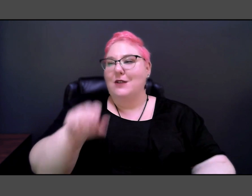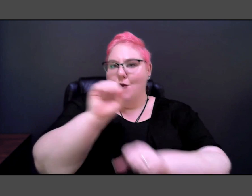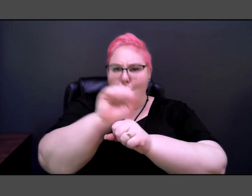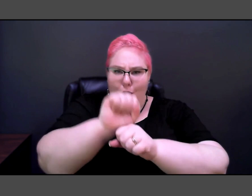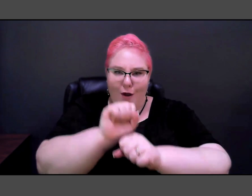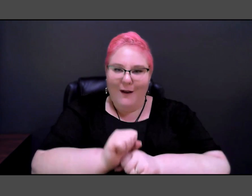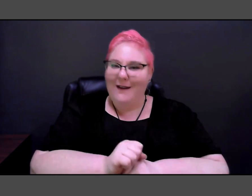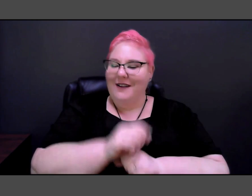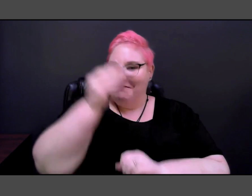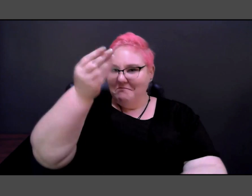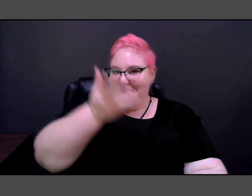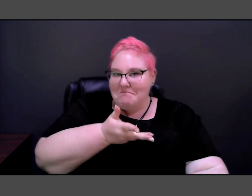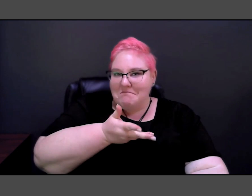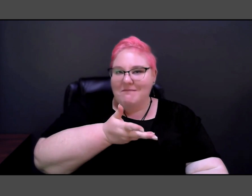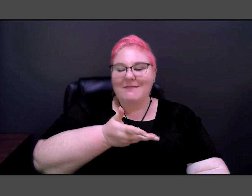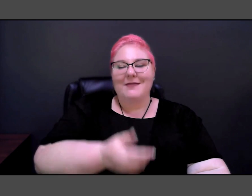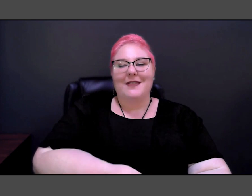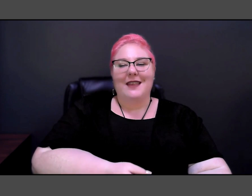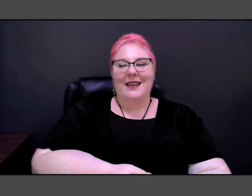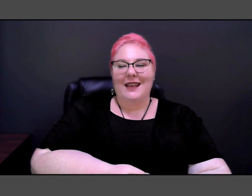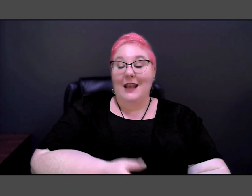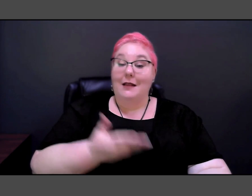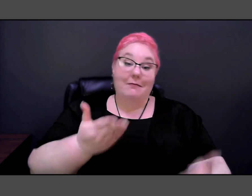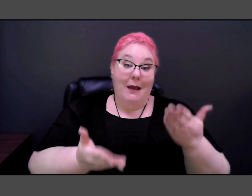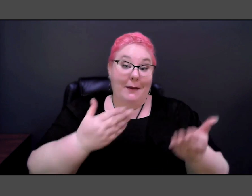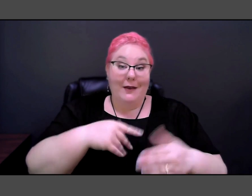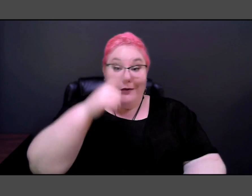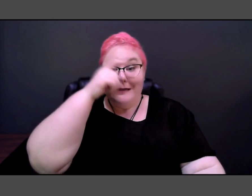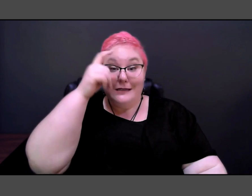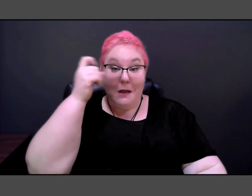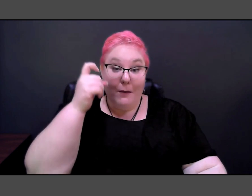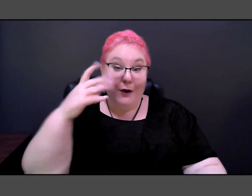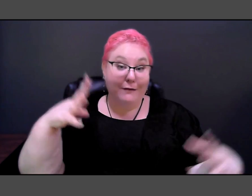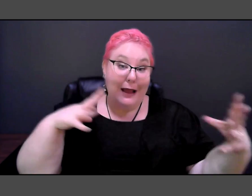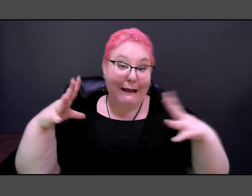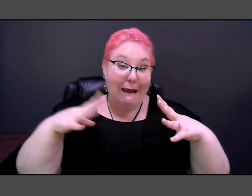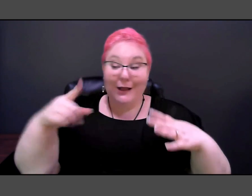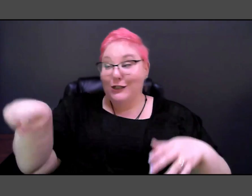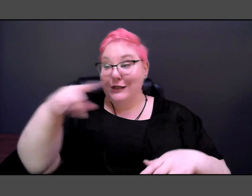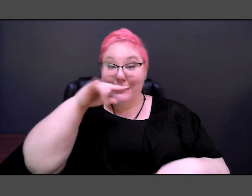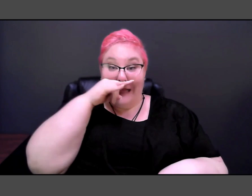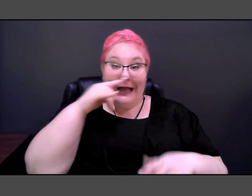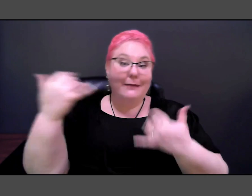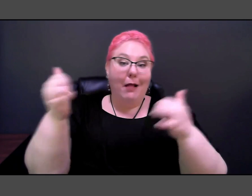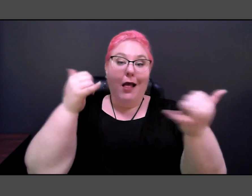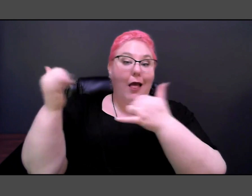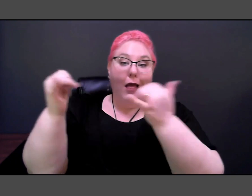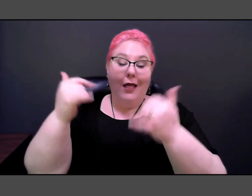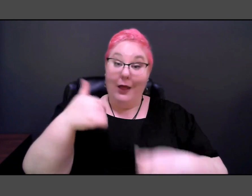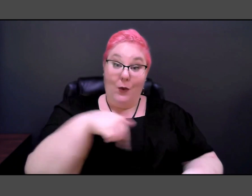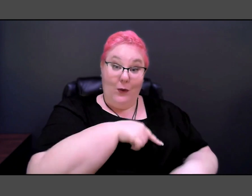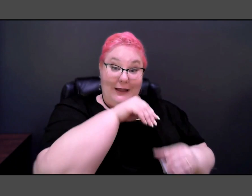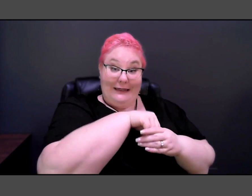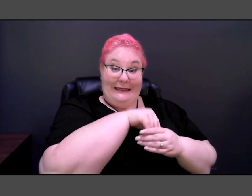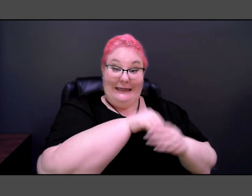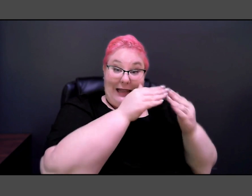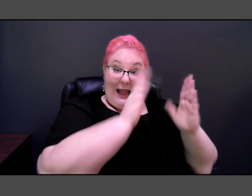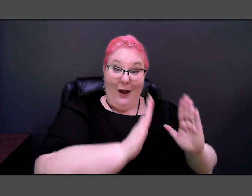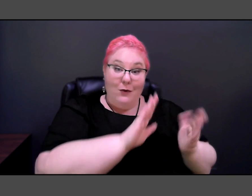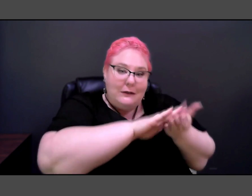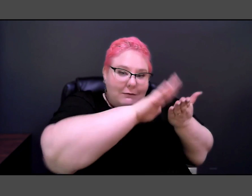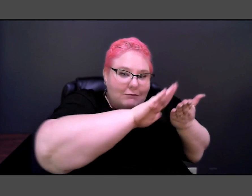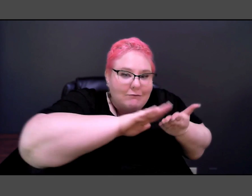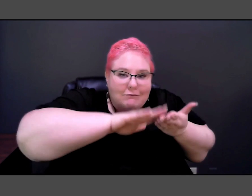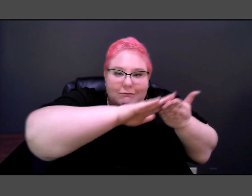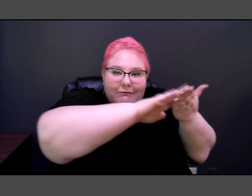even though it was summer vacation for so many kids, they'd be outside playing, we'd be inside cleaning. It was a life that sometimes